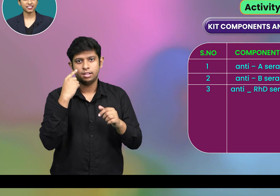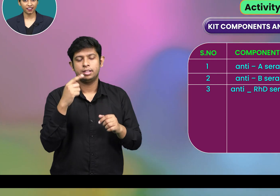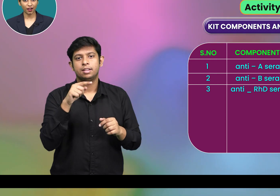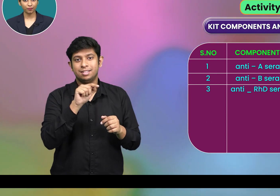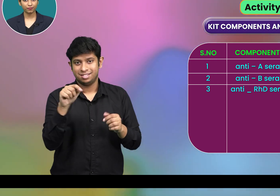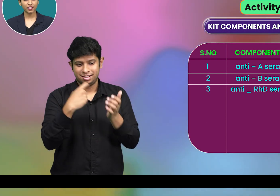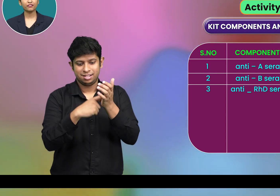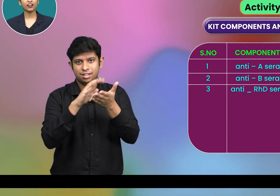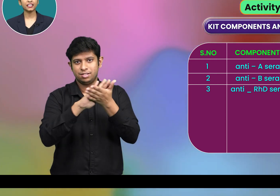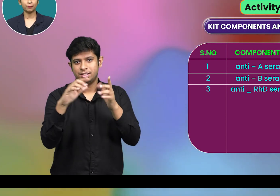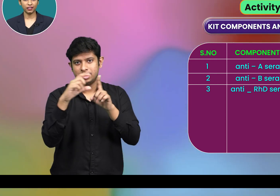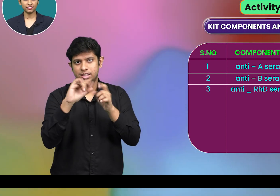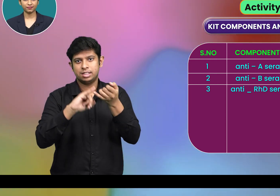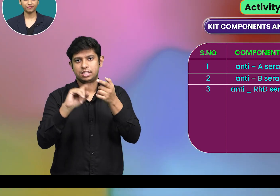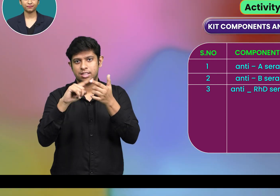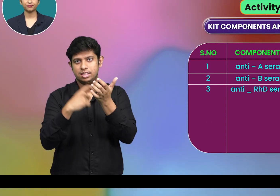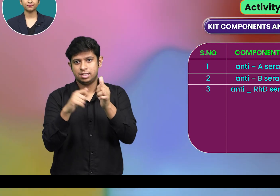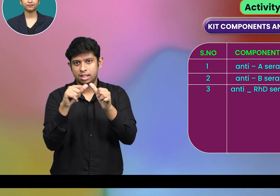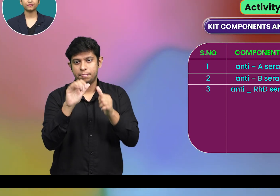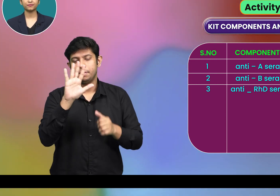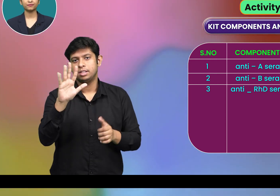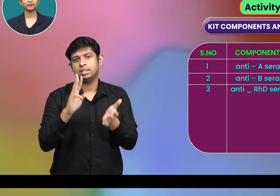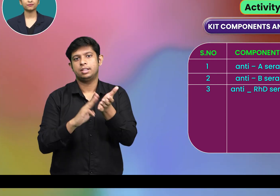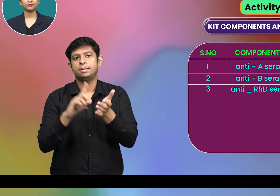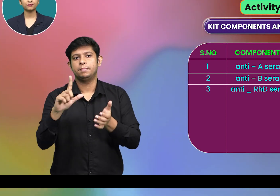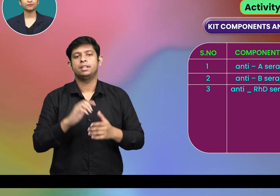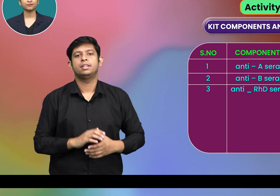anti-RHD sera 5 ml,